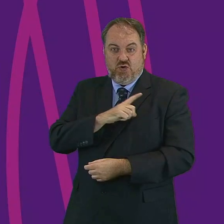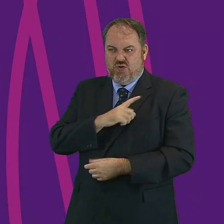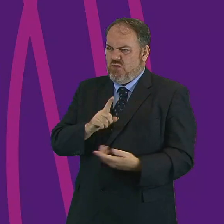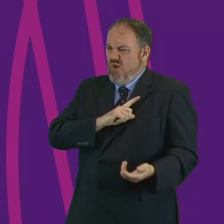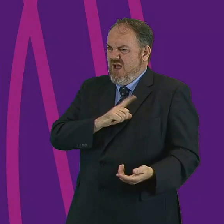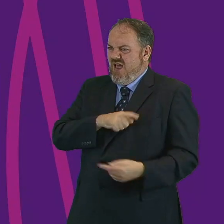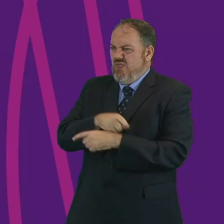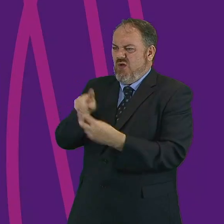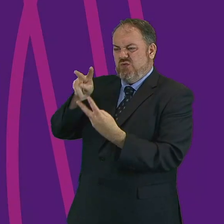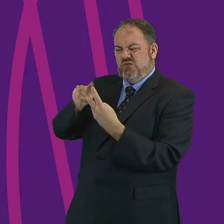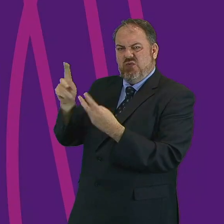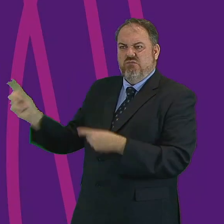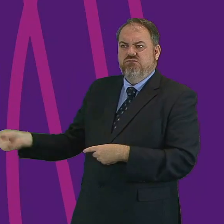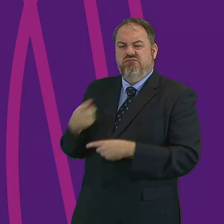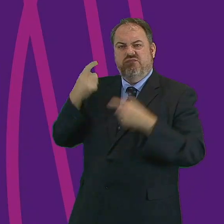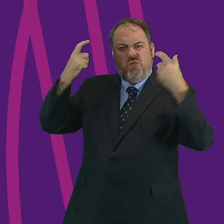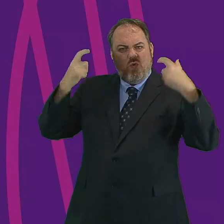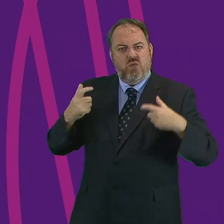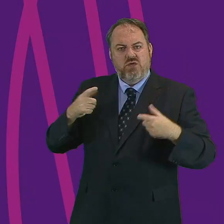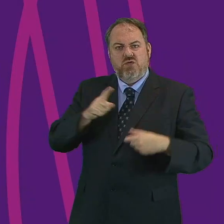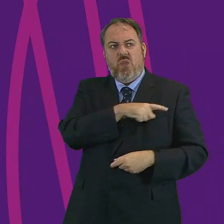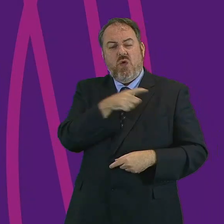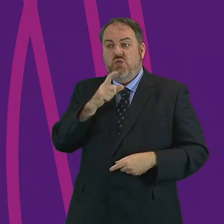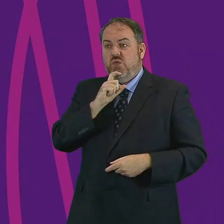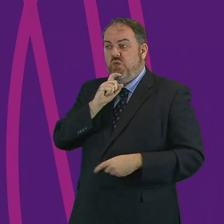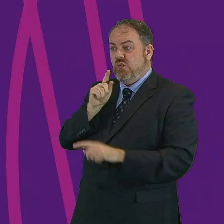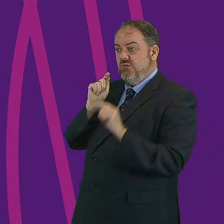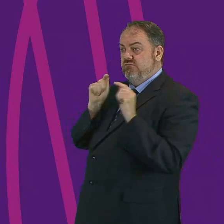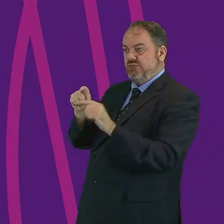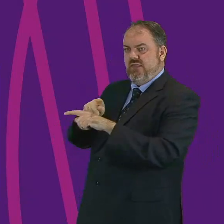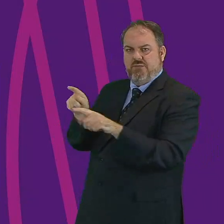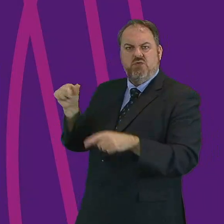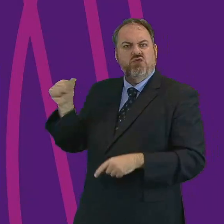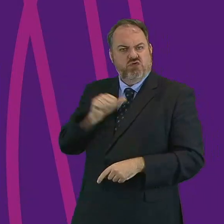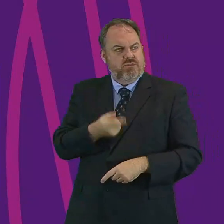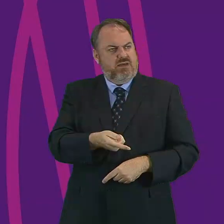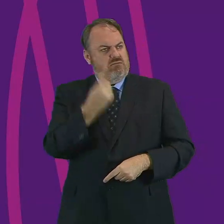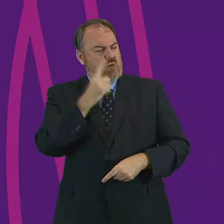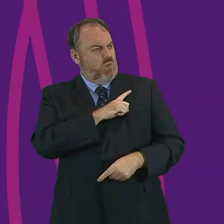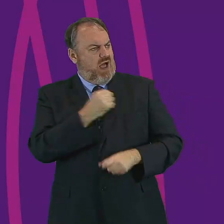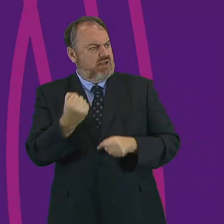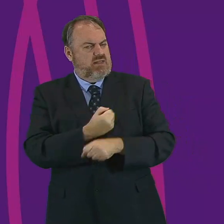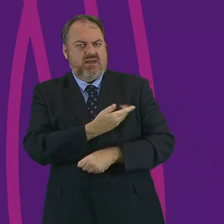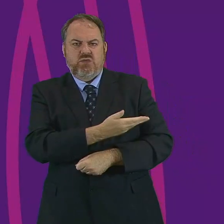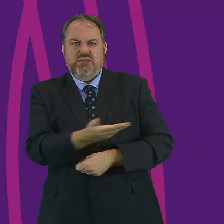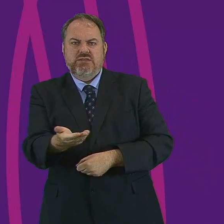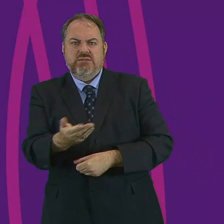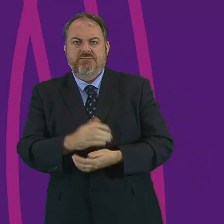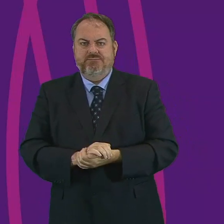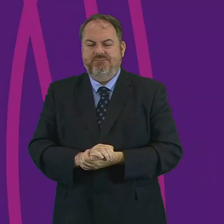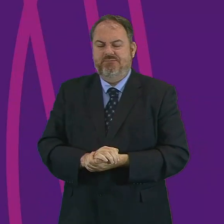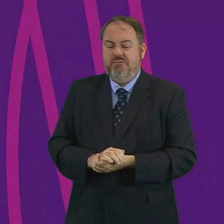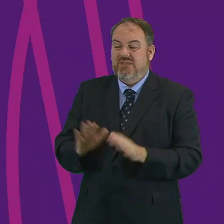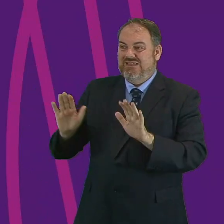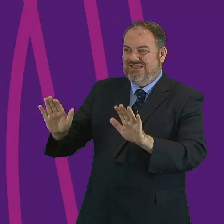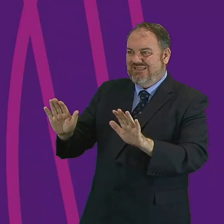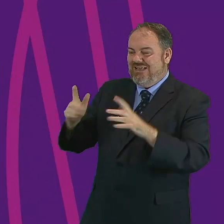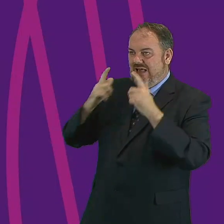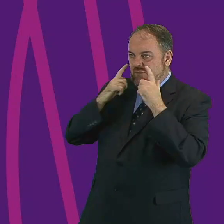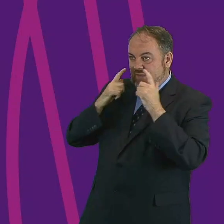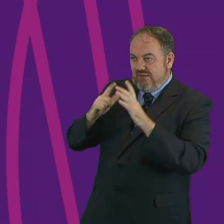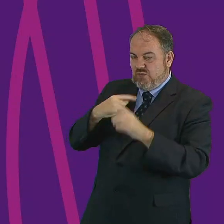country. Murdo Fraser, to be followed by John McAlpine. Thank you, Presiding Officer. The Lord Advocate, who is a member of the First